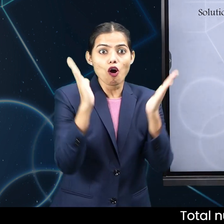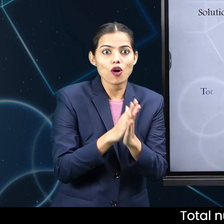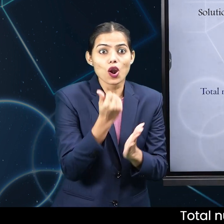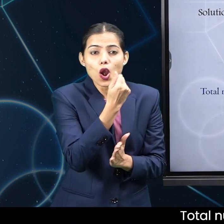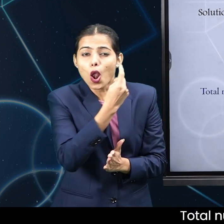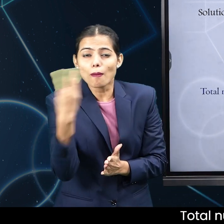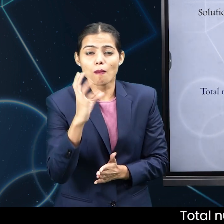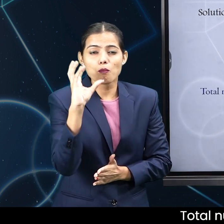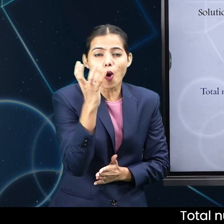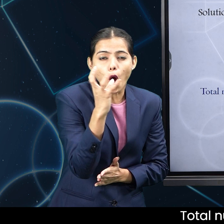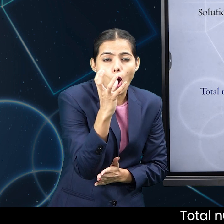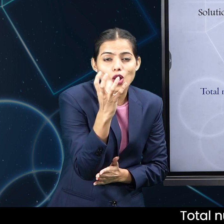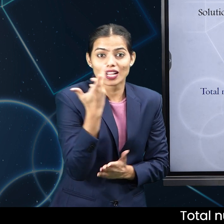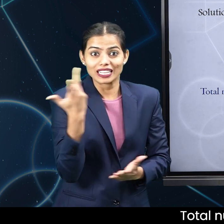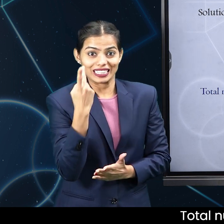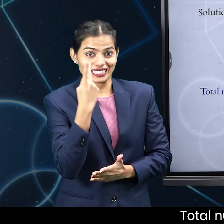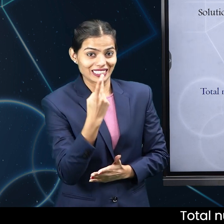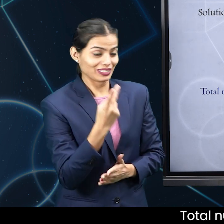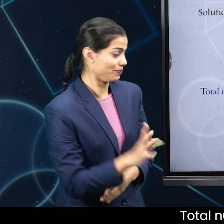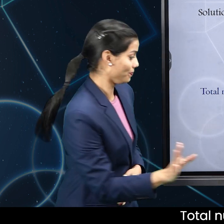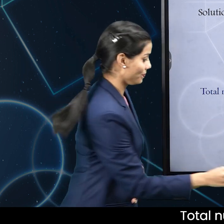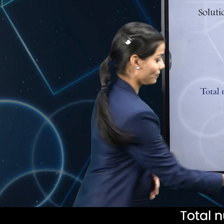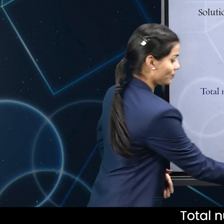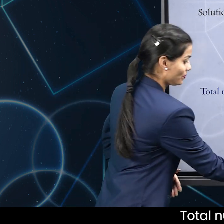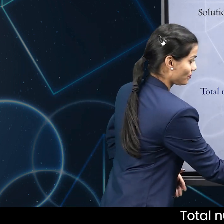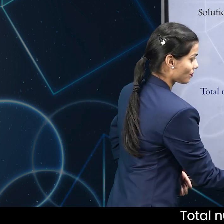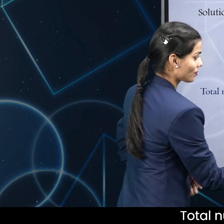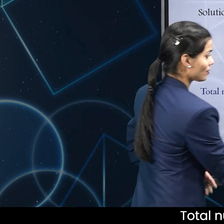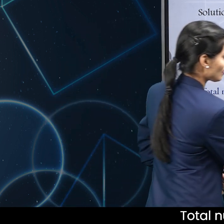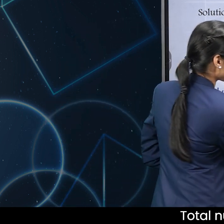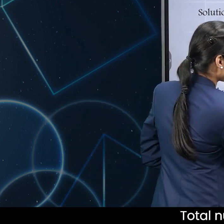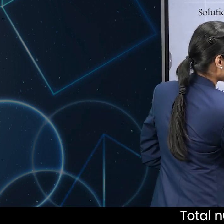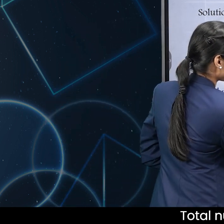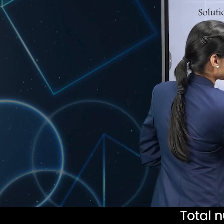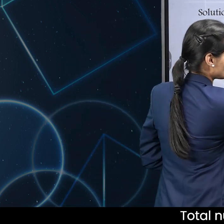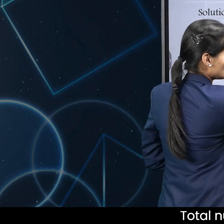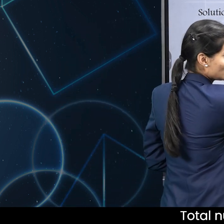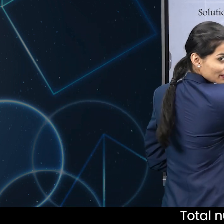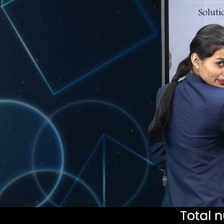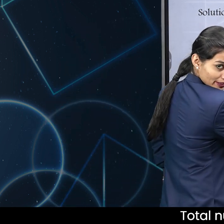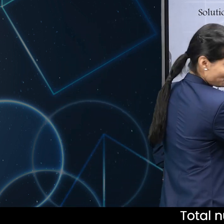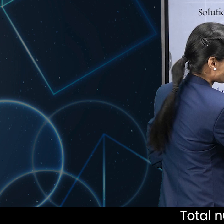Total number of balls is equal to 7 plus 7 plus 1 plus 1 is equal to 16.